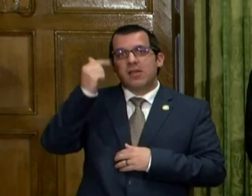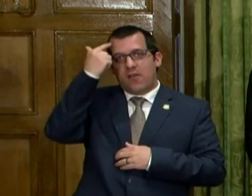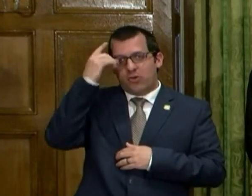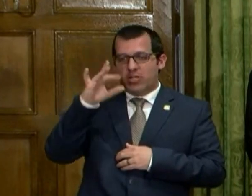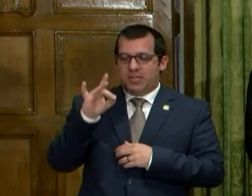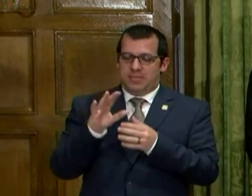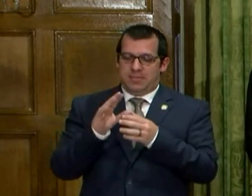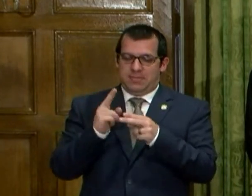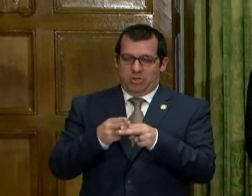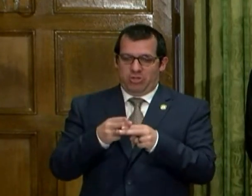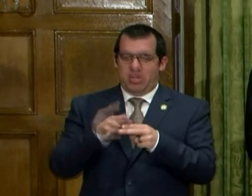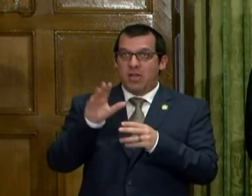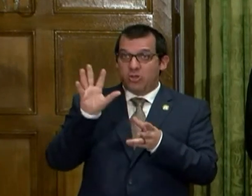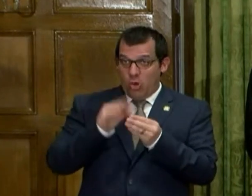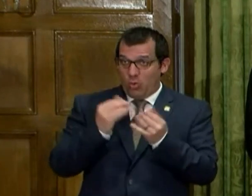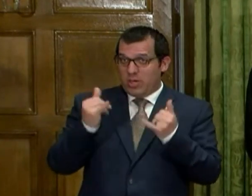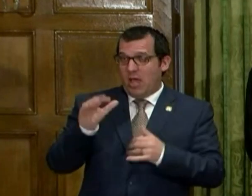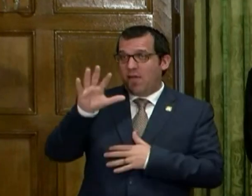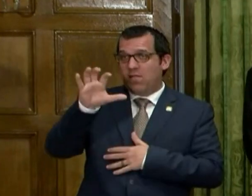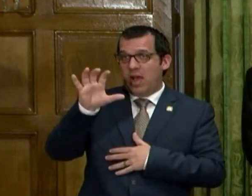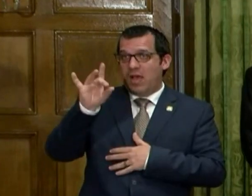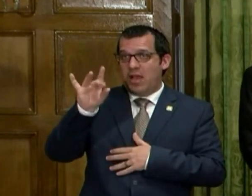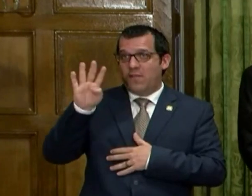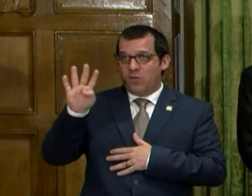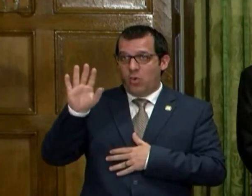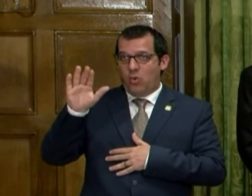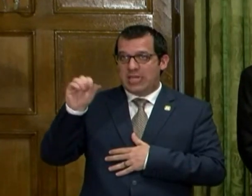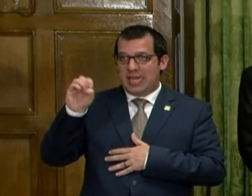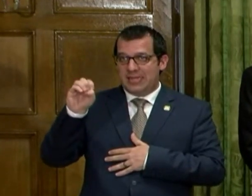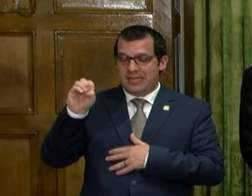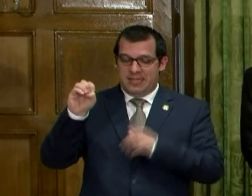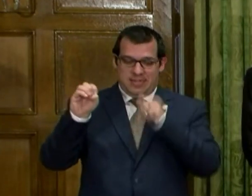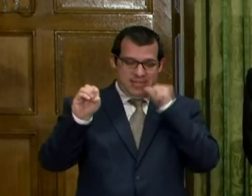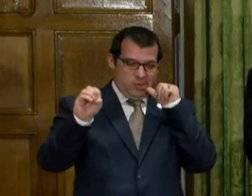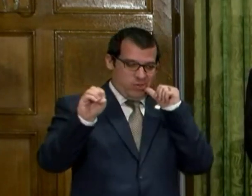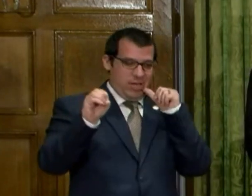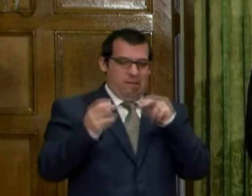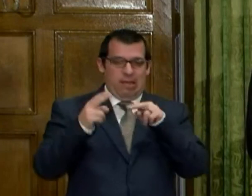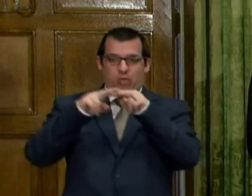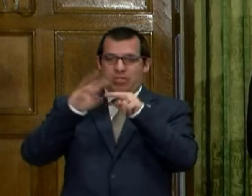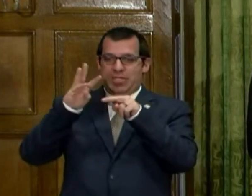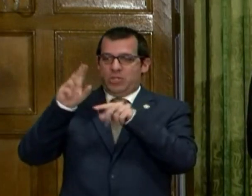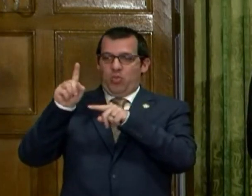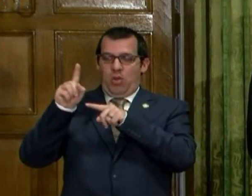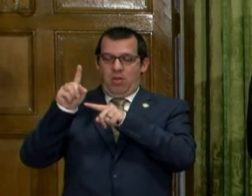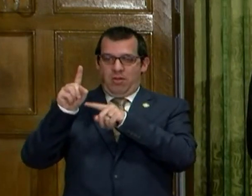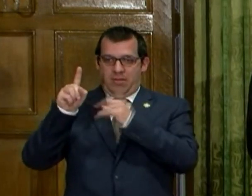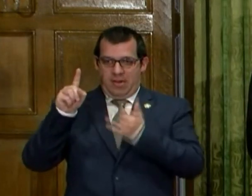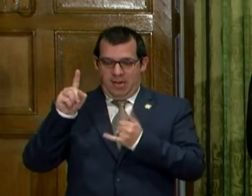total of 584 cases. That's up 61 from yesterday.